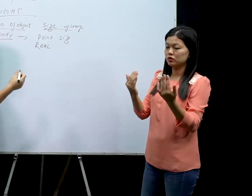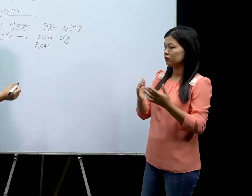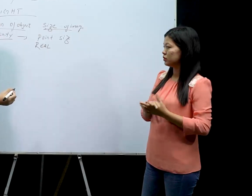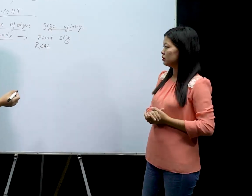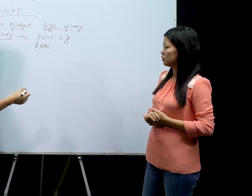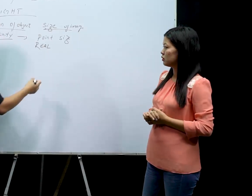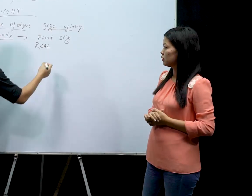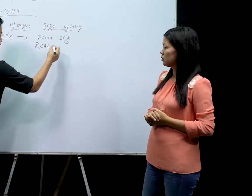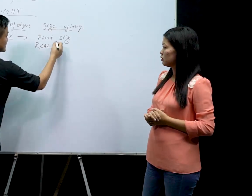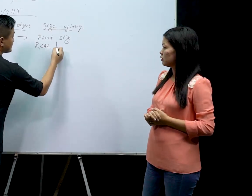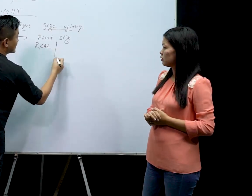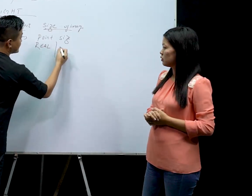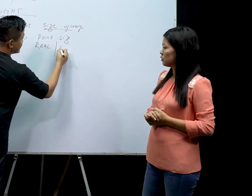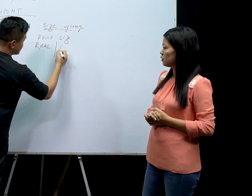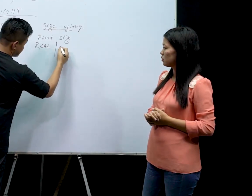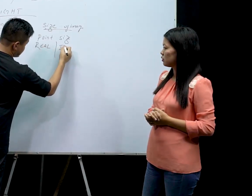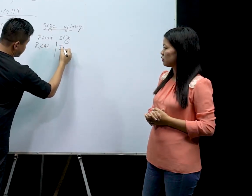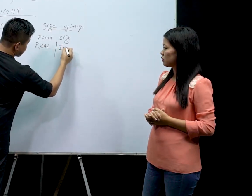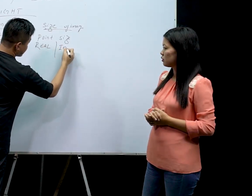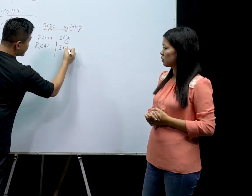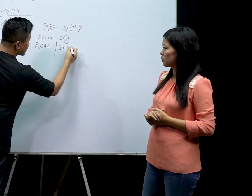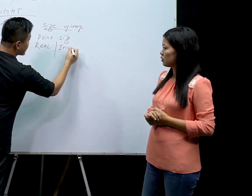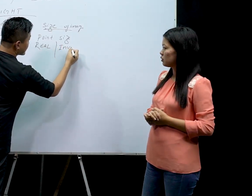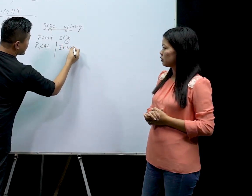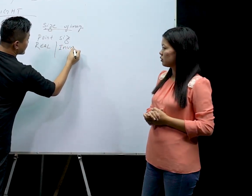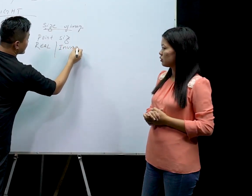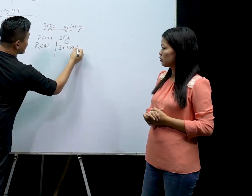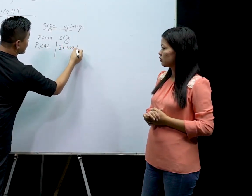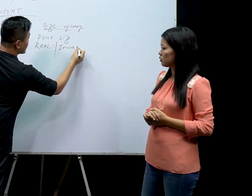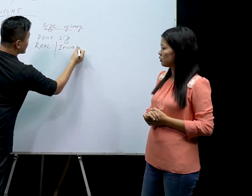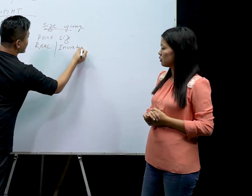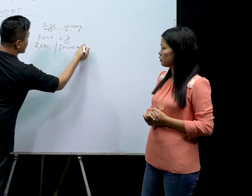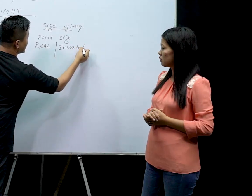if it's real image means it is inverted.